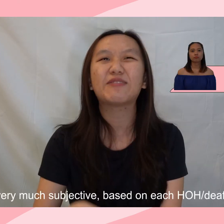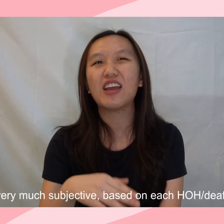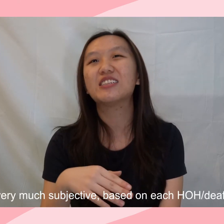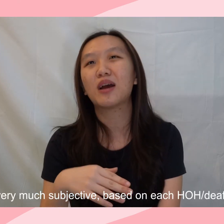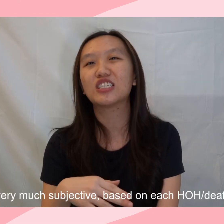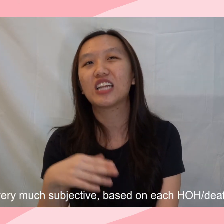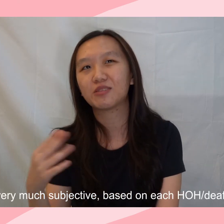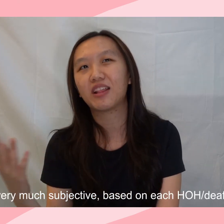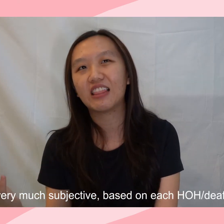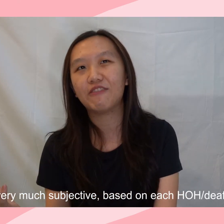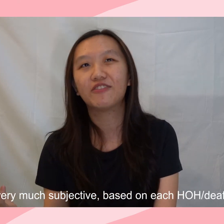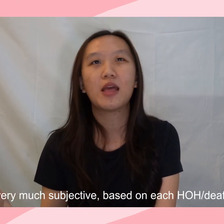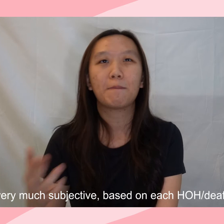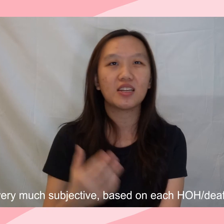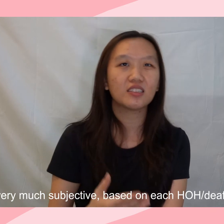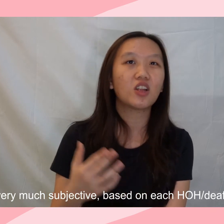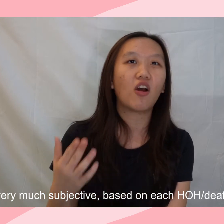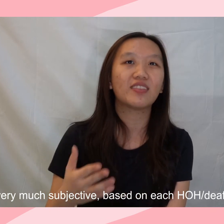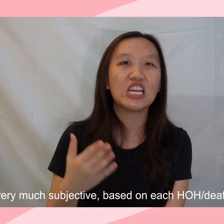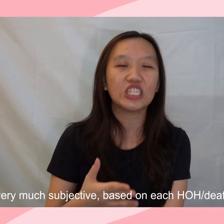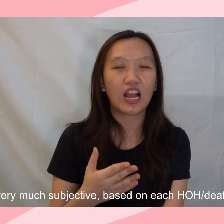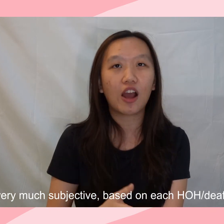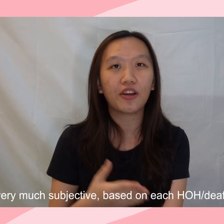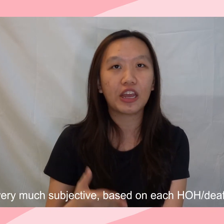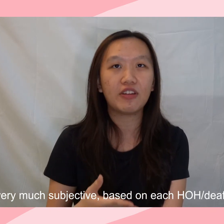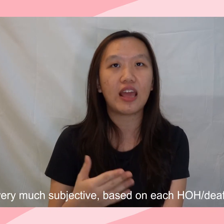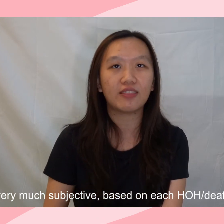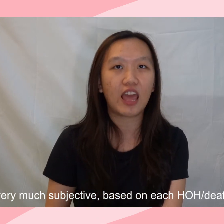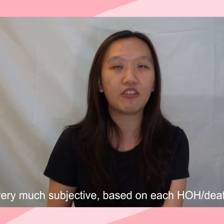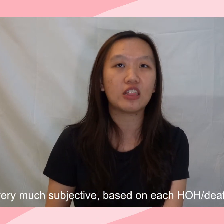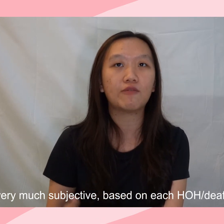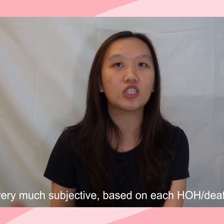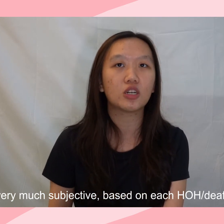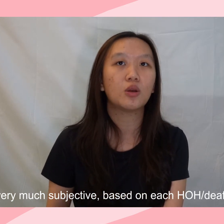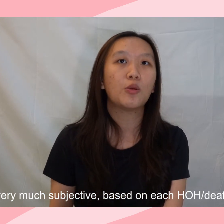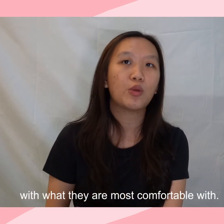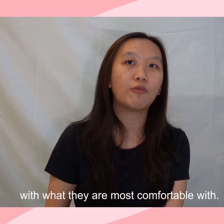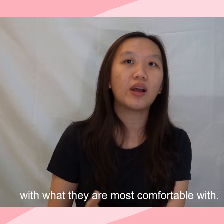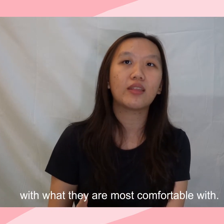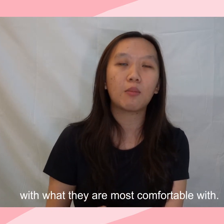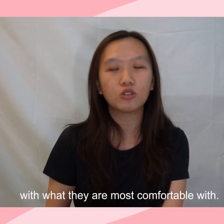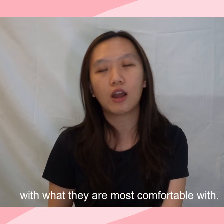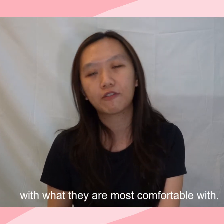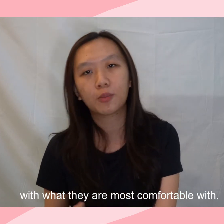very much subjective based on each hard of hearing and deaf individual with what they are most comfortable